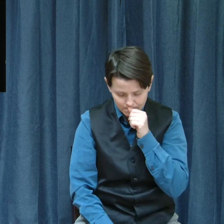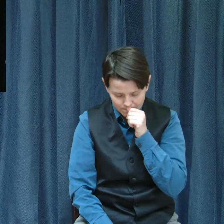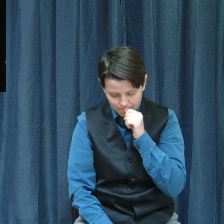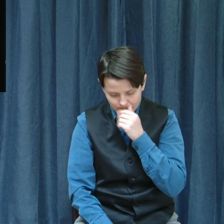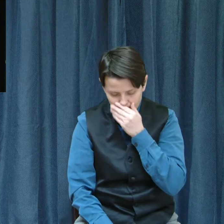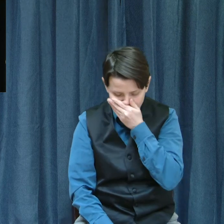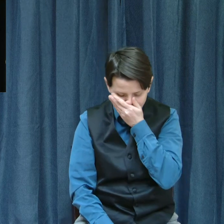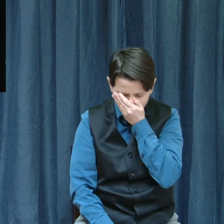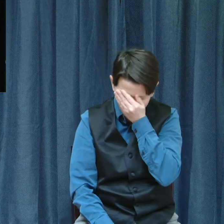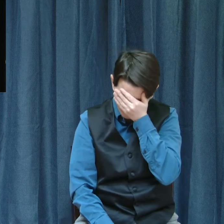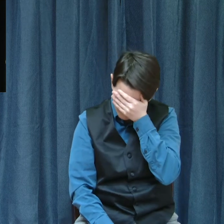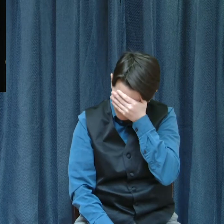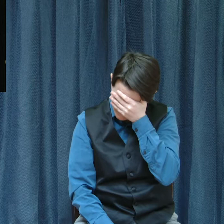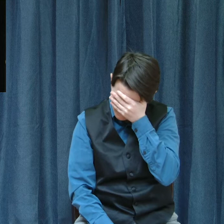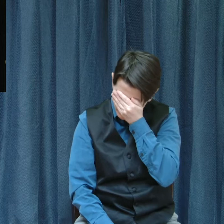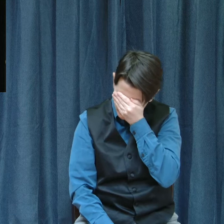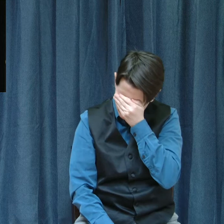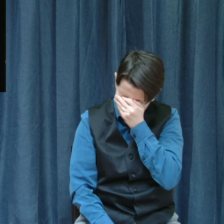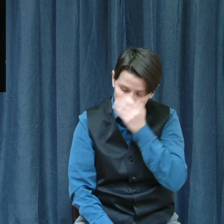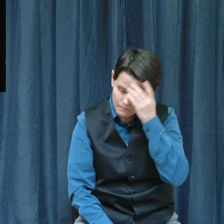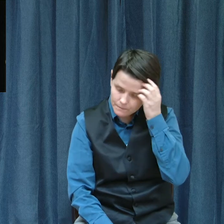be touched as Maya Angelou was.